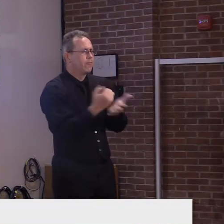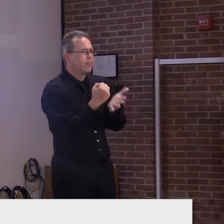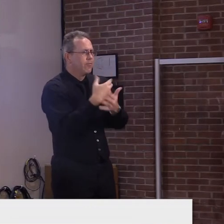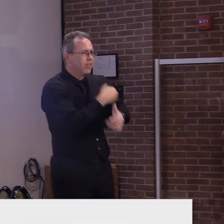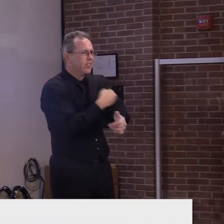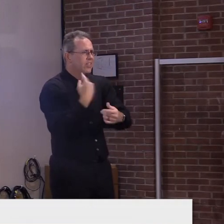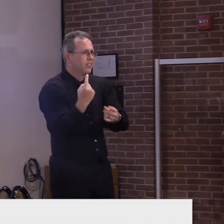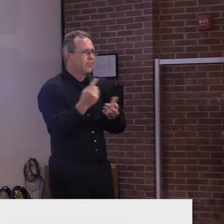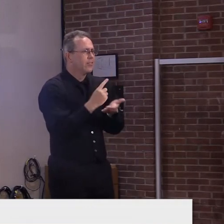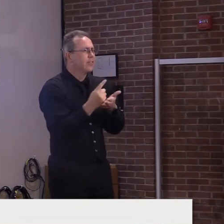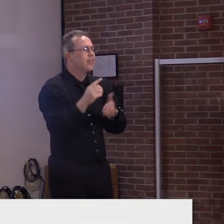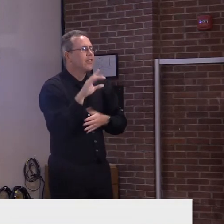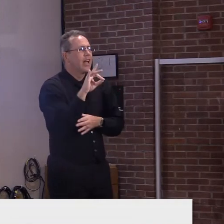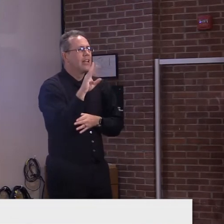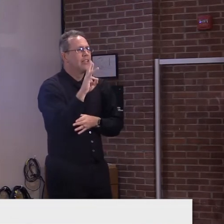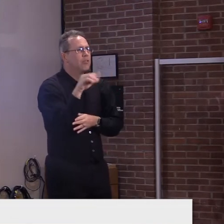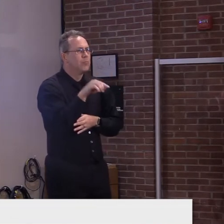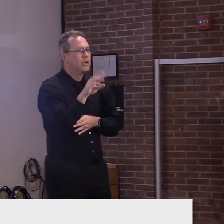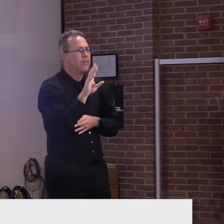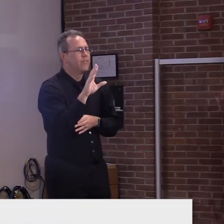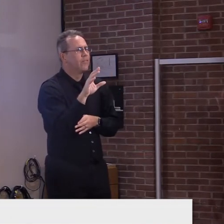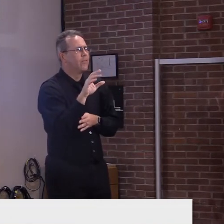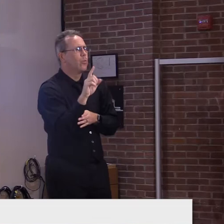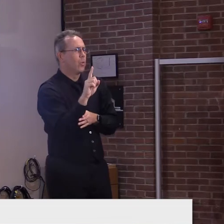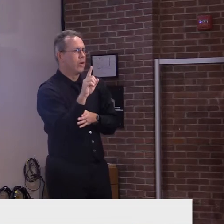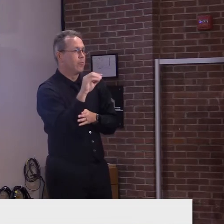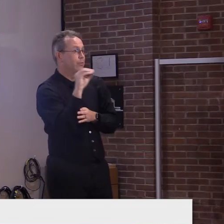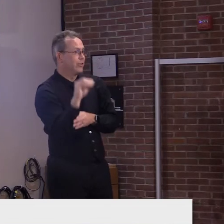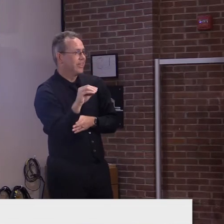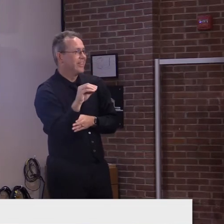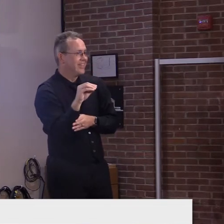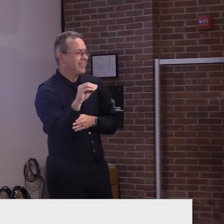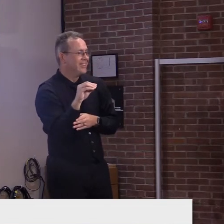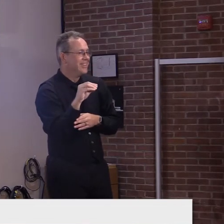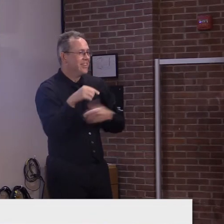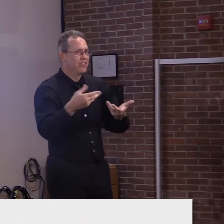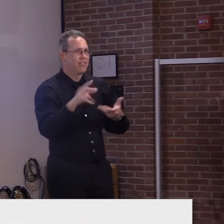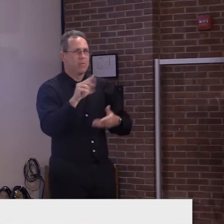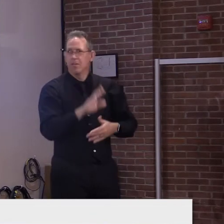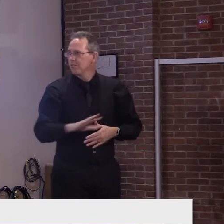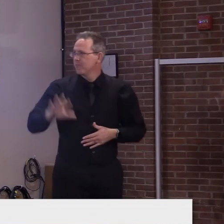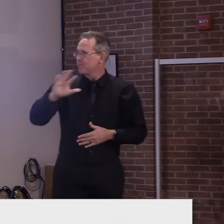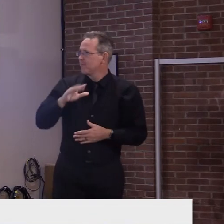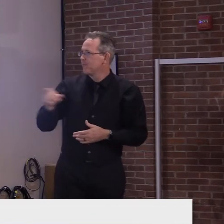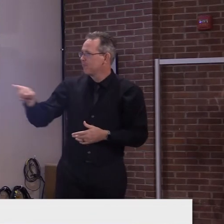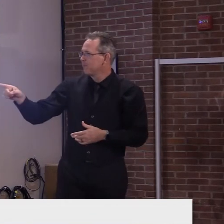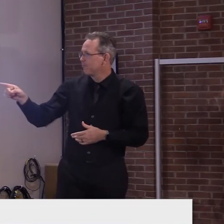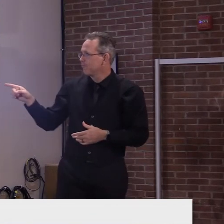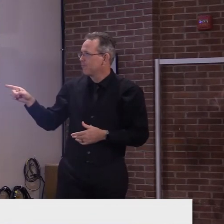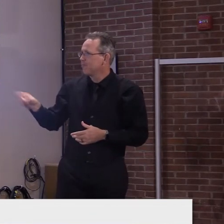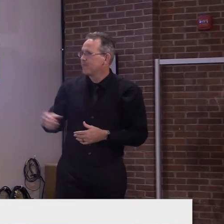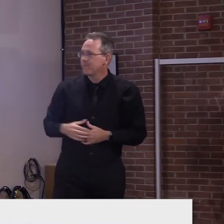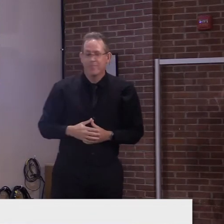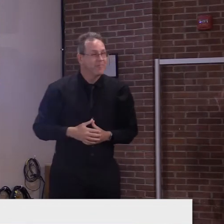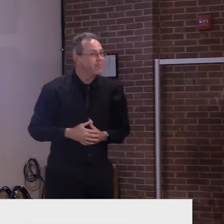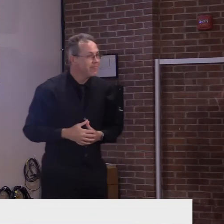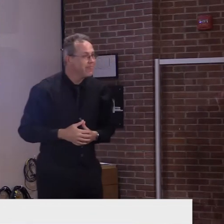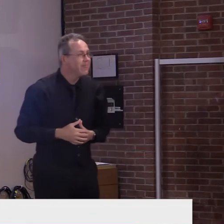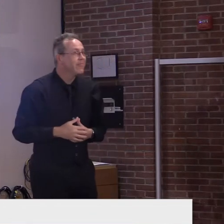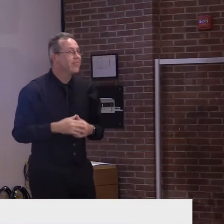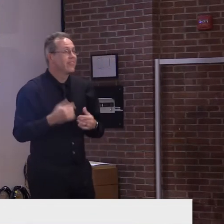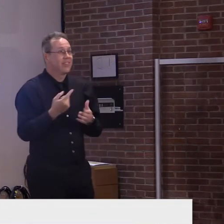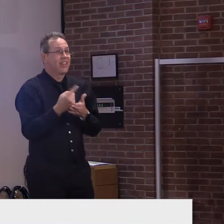86.1%. When you look at the next slide, you can see that the 7-day average actually dipped down a bit. Last week, we recorded about 3,000 new